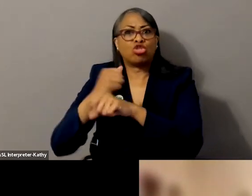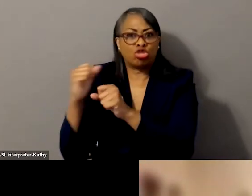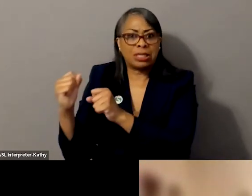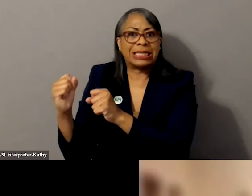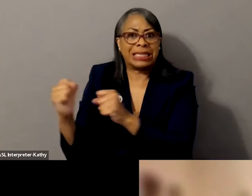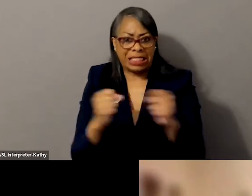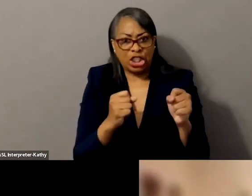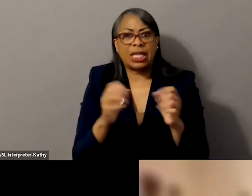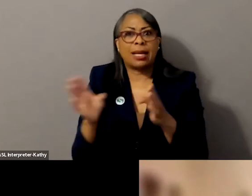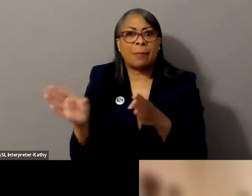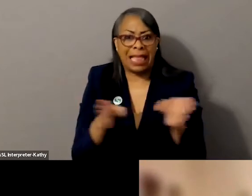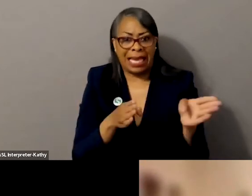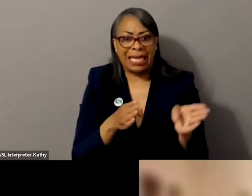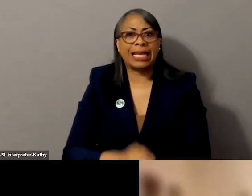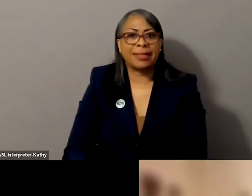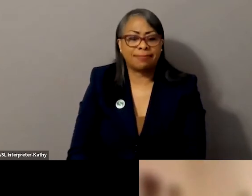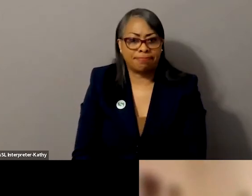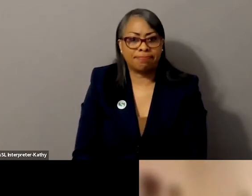So,